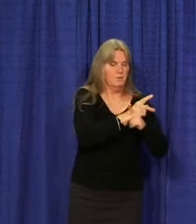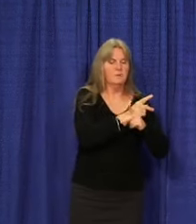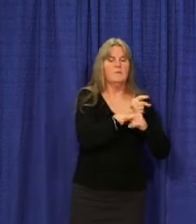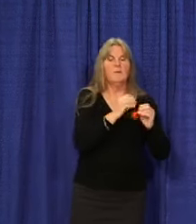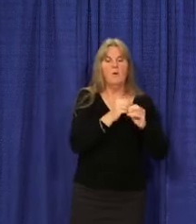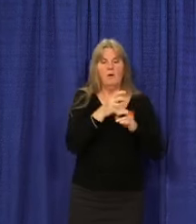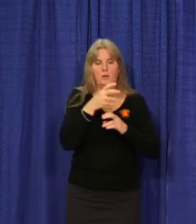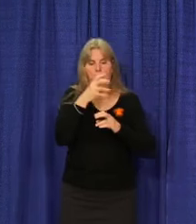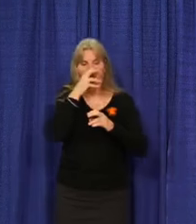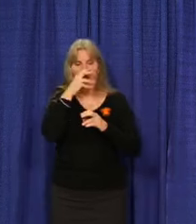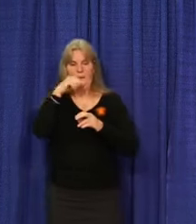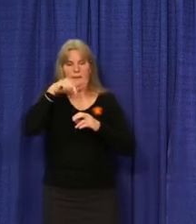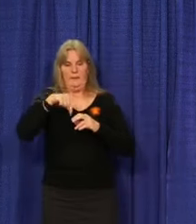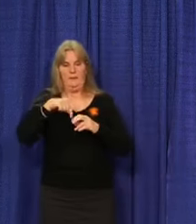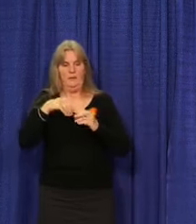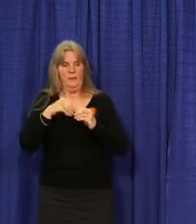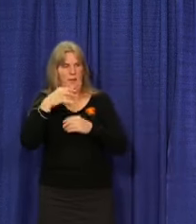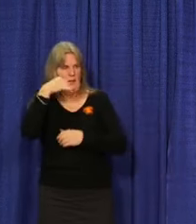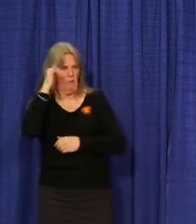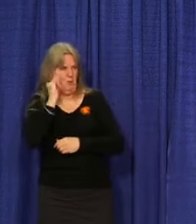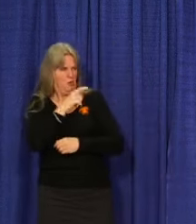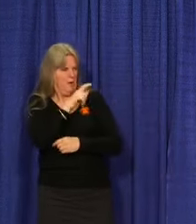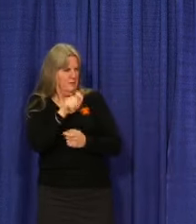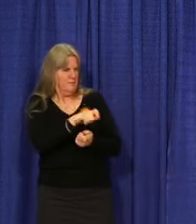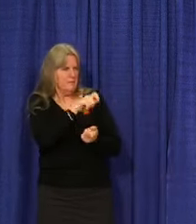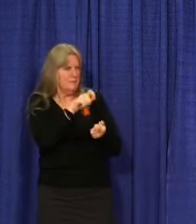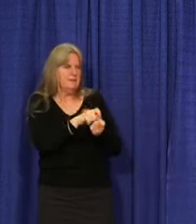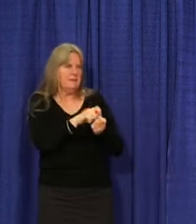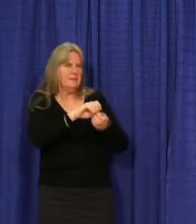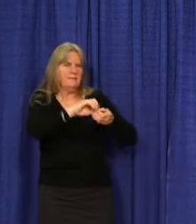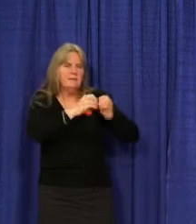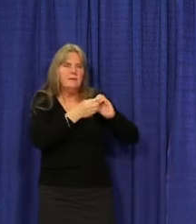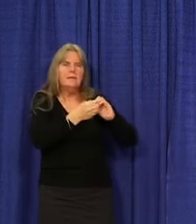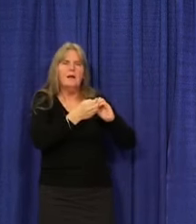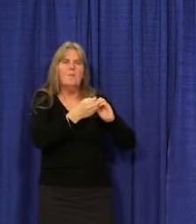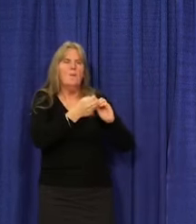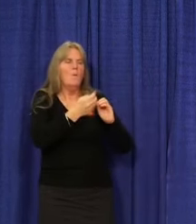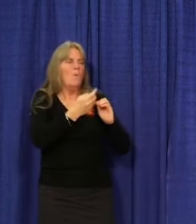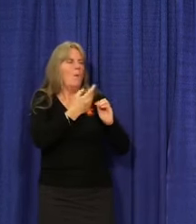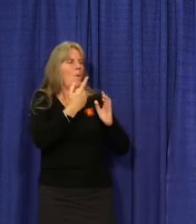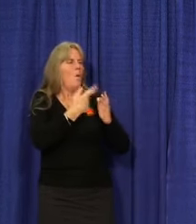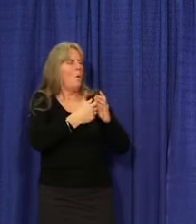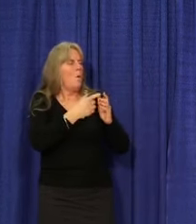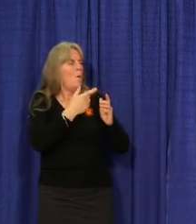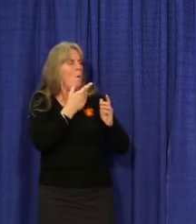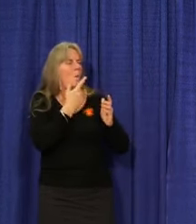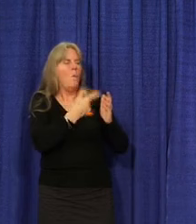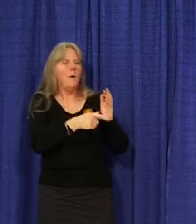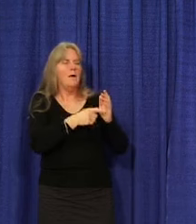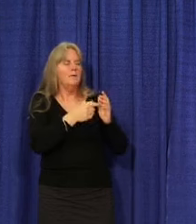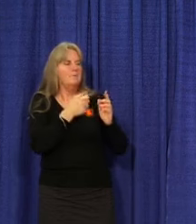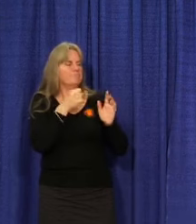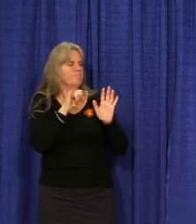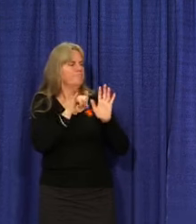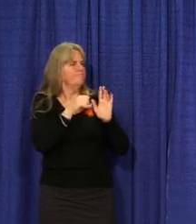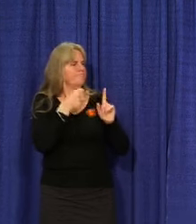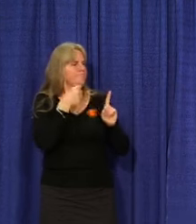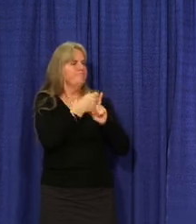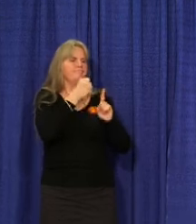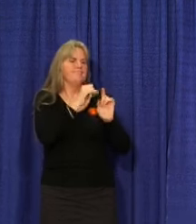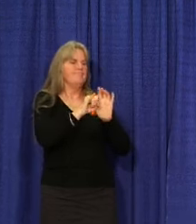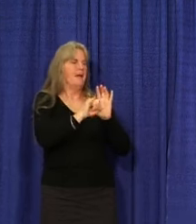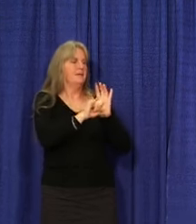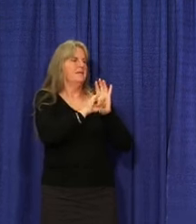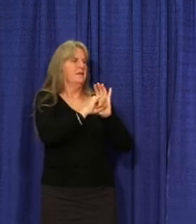Yukon. Do you have a set benchmark that you're looking at? Is there a trigger or a certain number that would